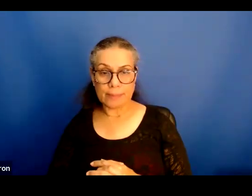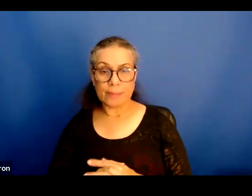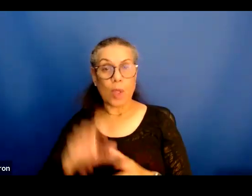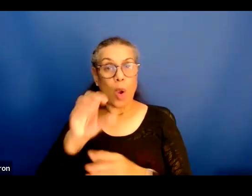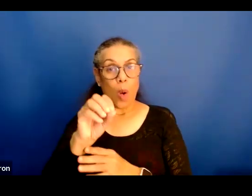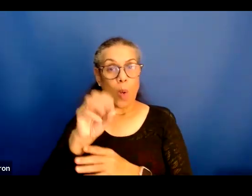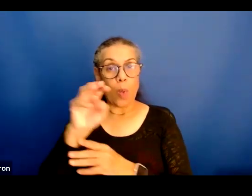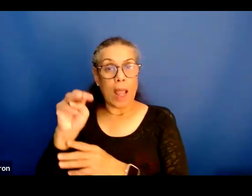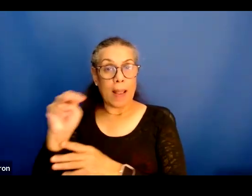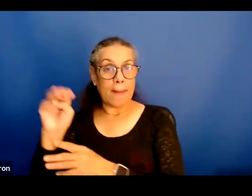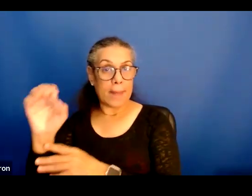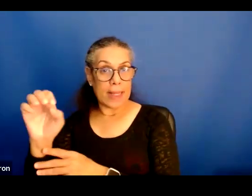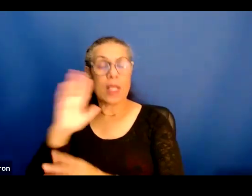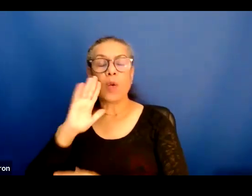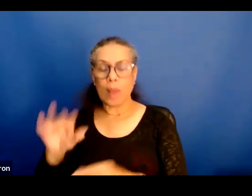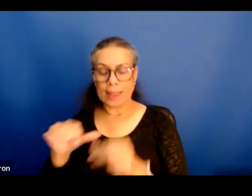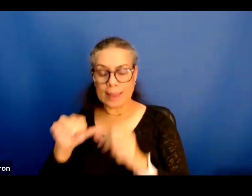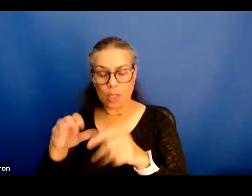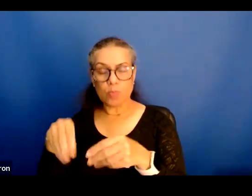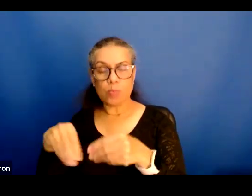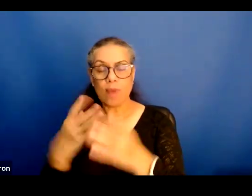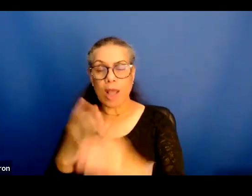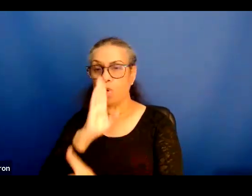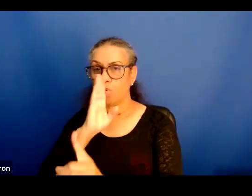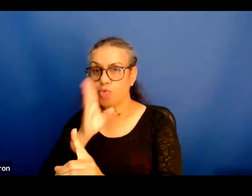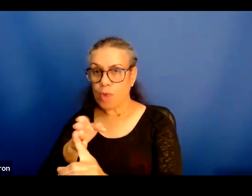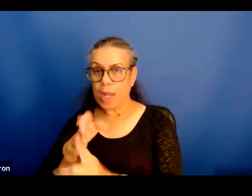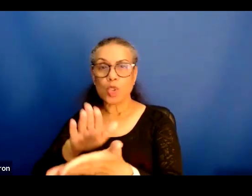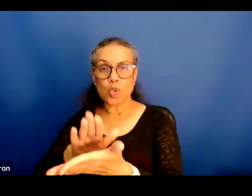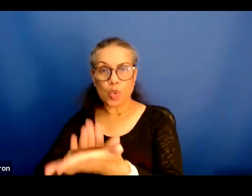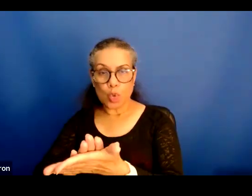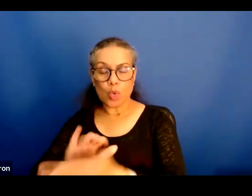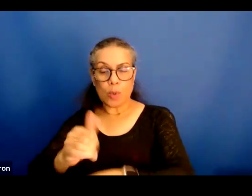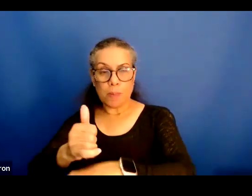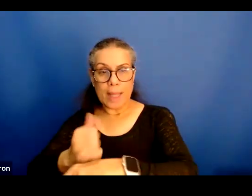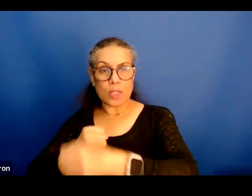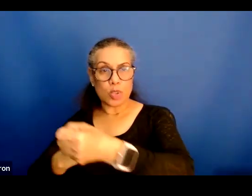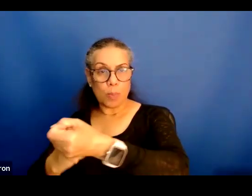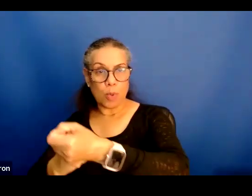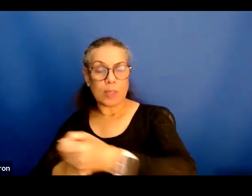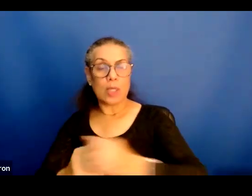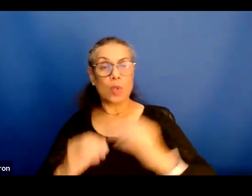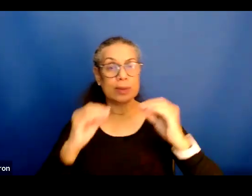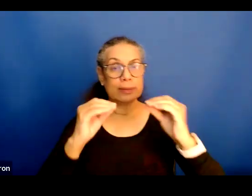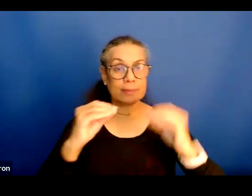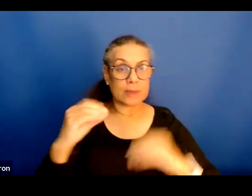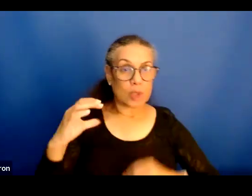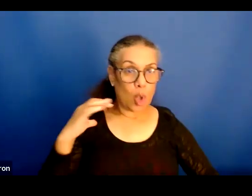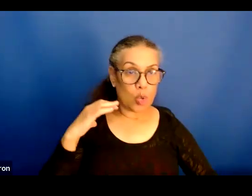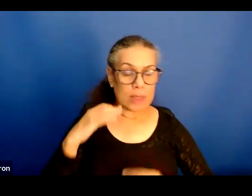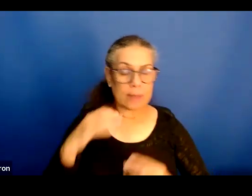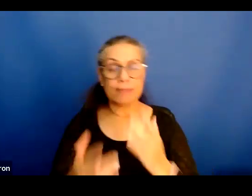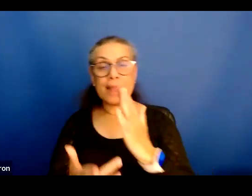OMME will continue to provide direct school-based support, including instructional coaching,